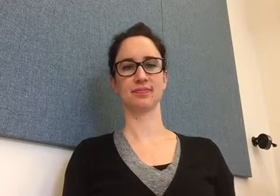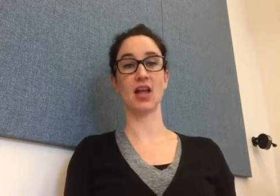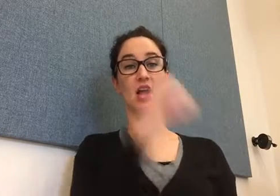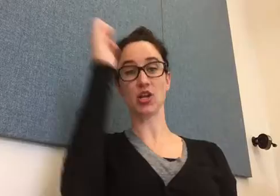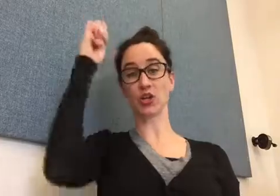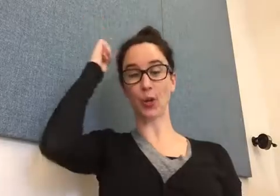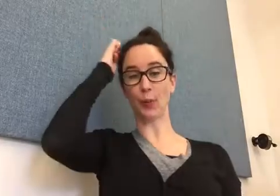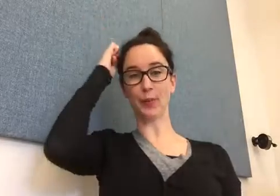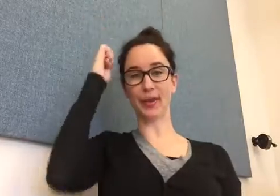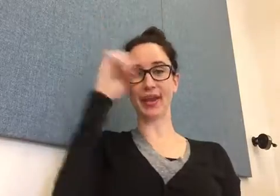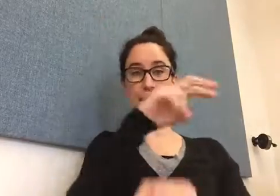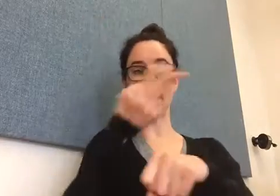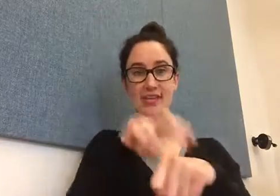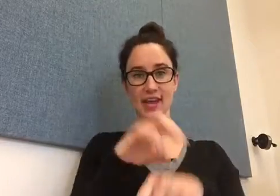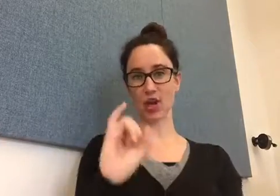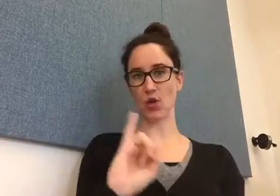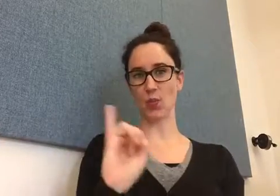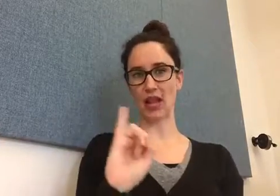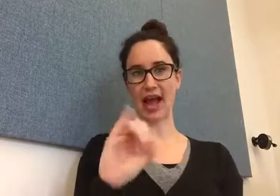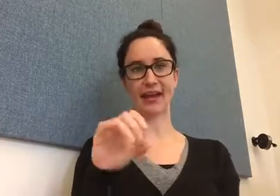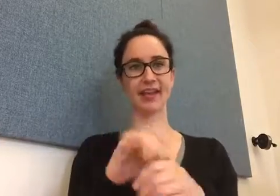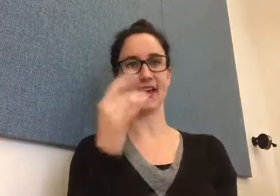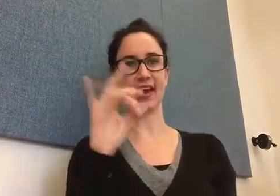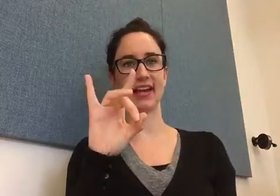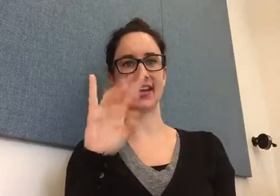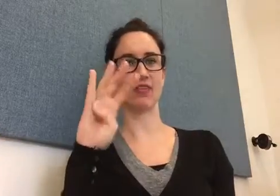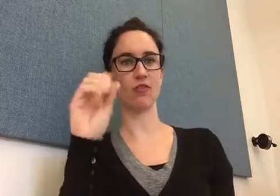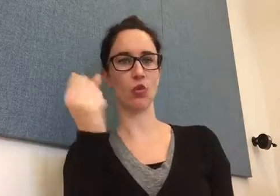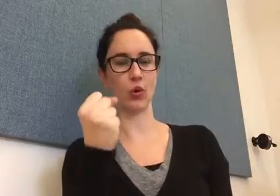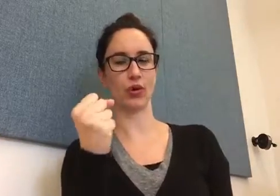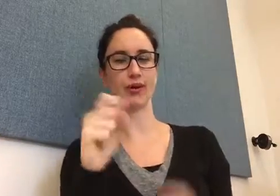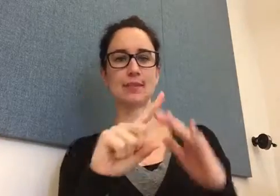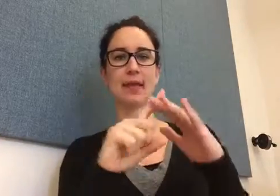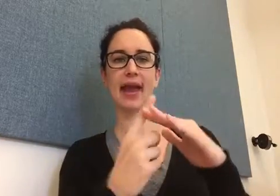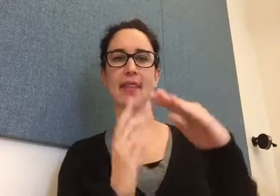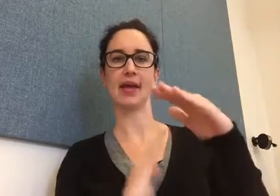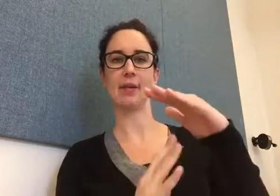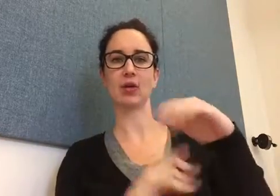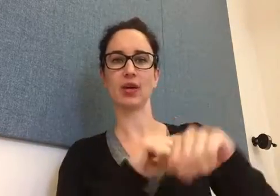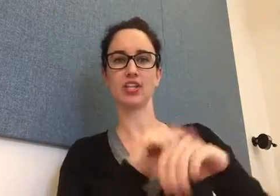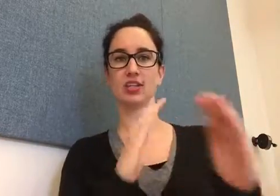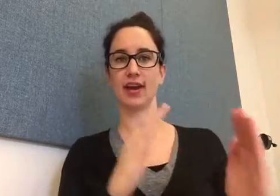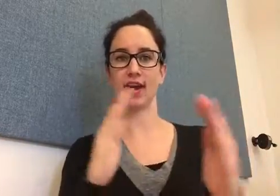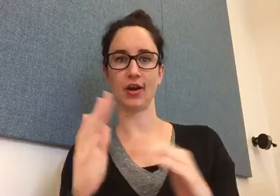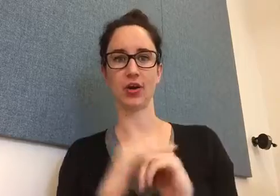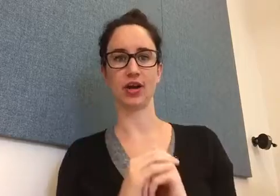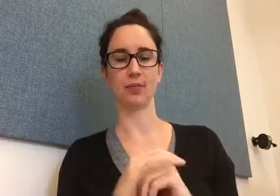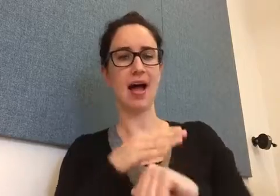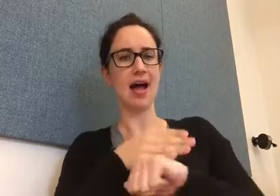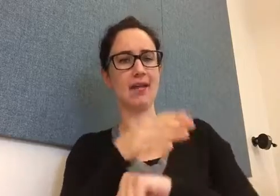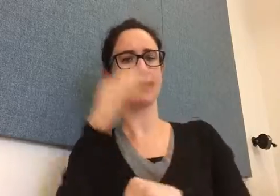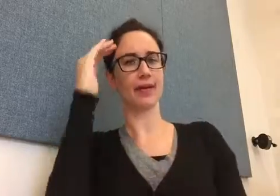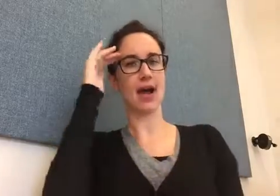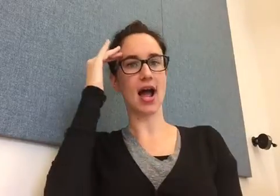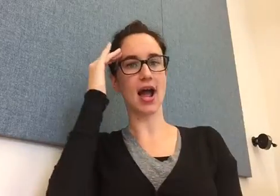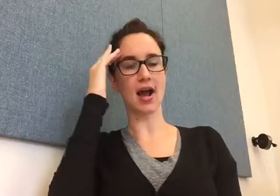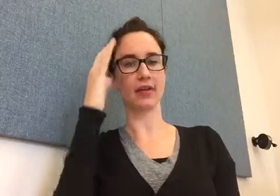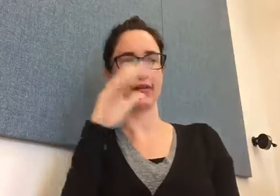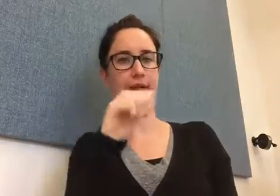A European potato blight in the 1840s began the immigration era, after Ireland and other areas,